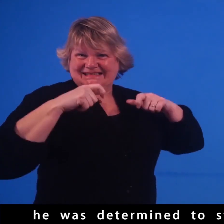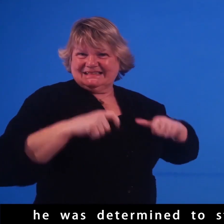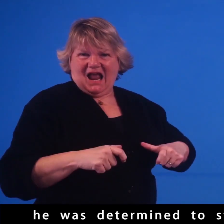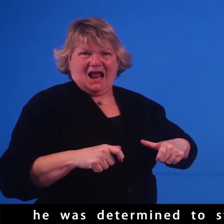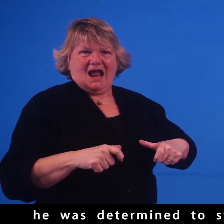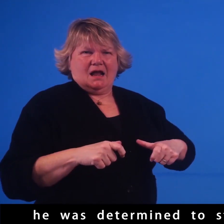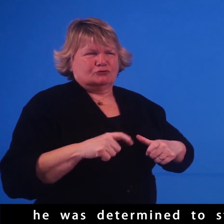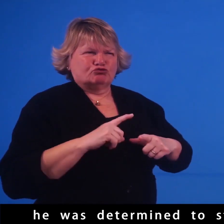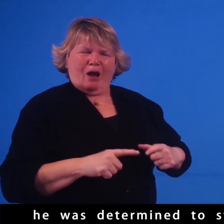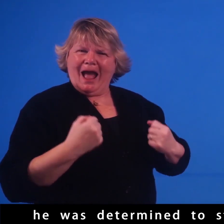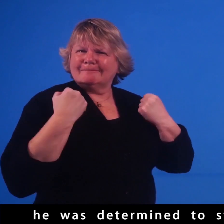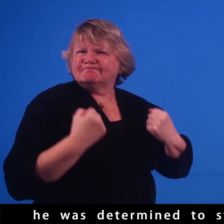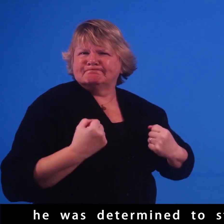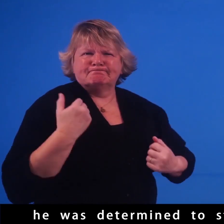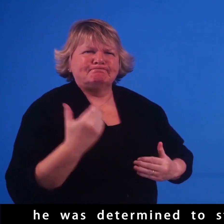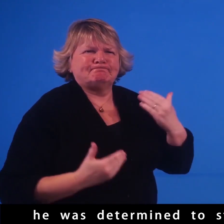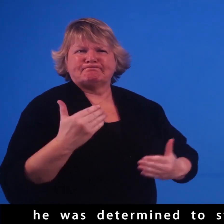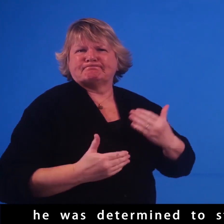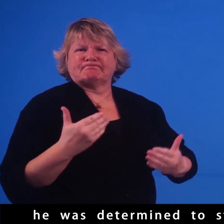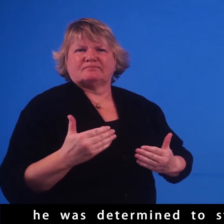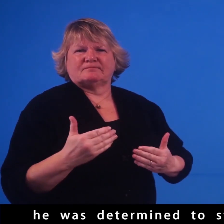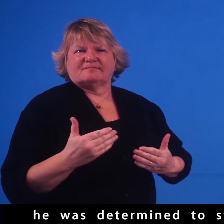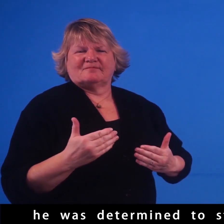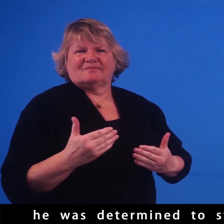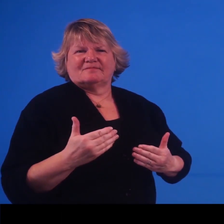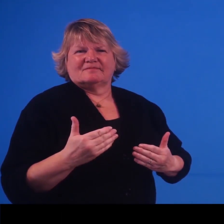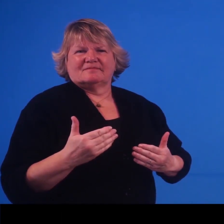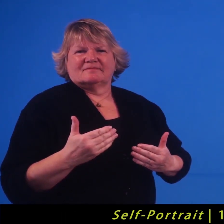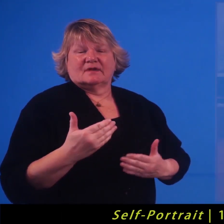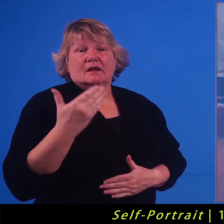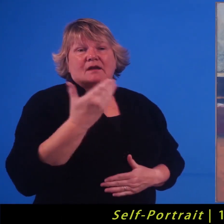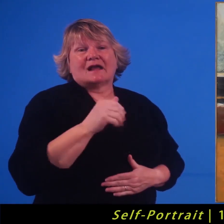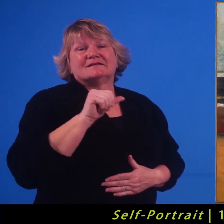he was determined to stay put and battle it out.